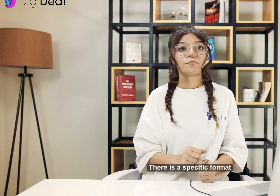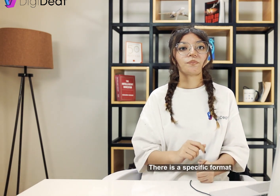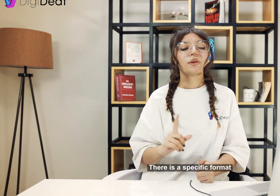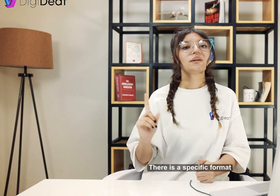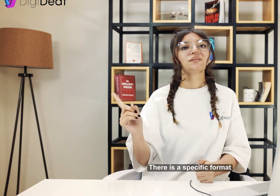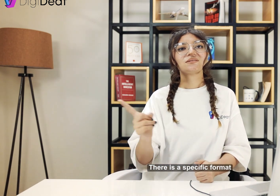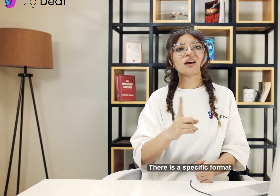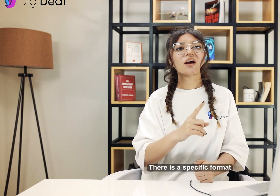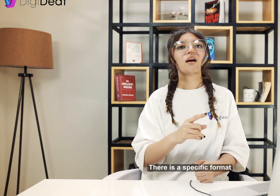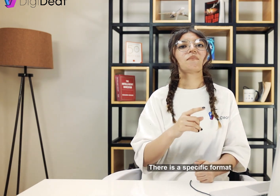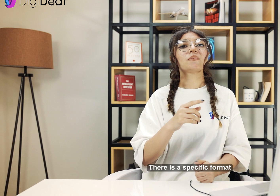There is a specific format